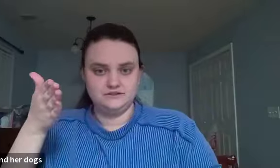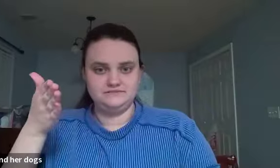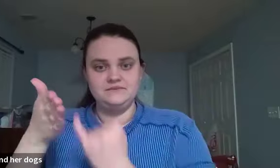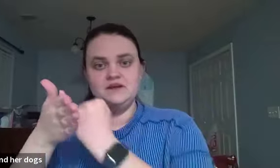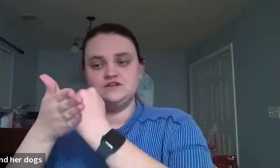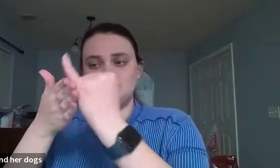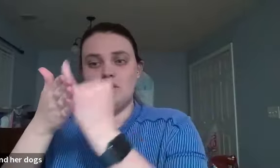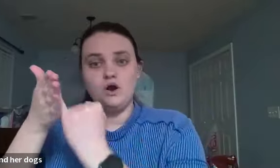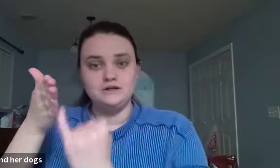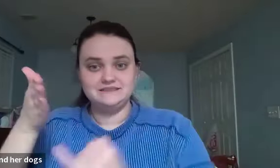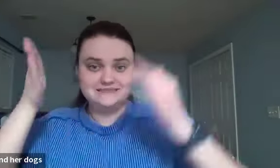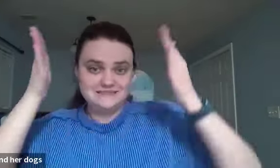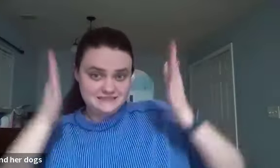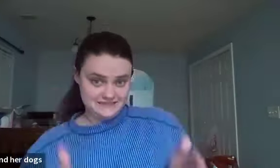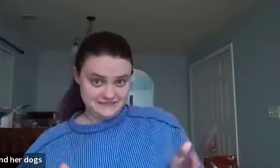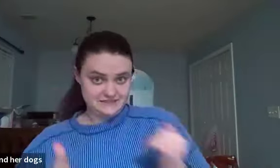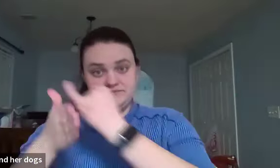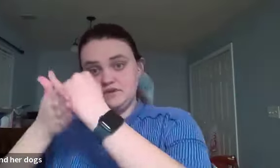Art. So artist.